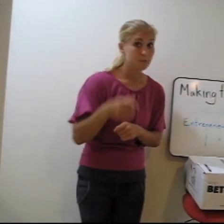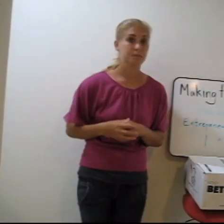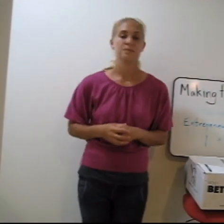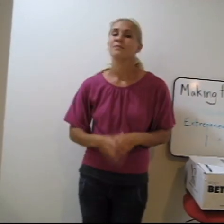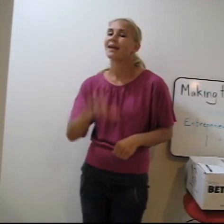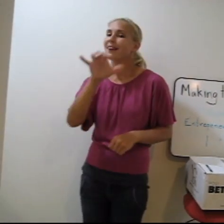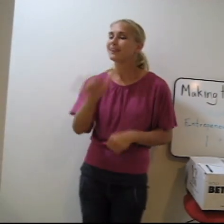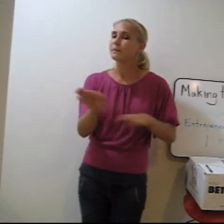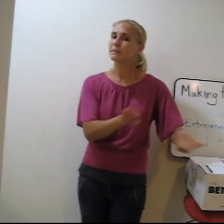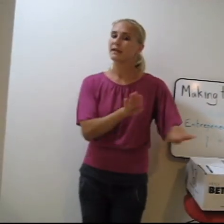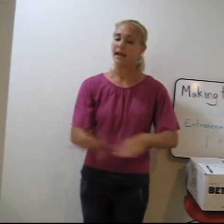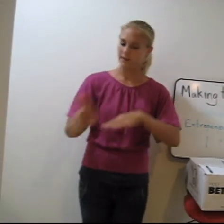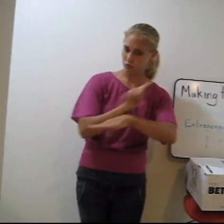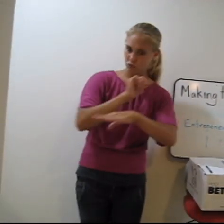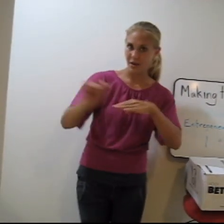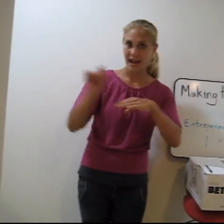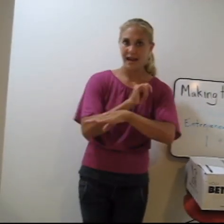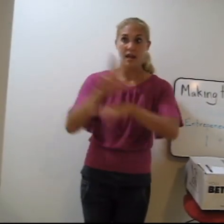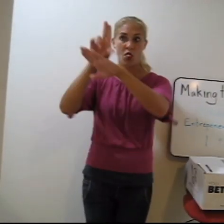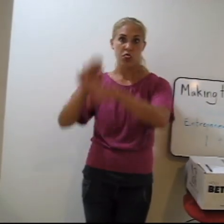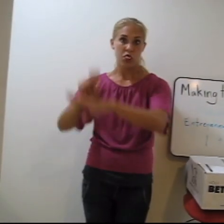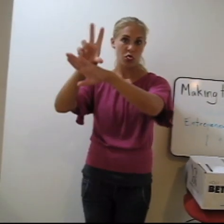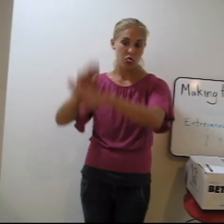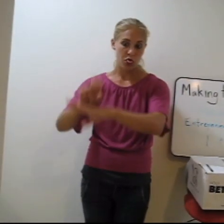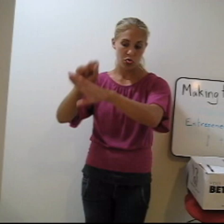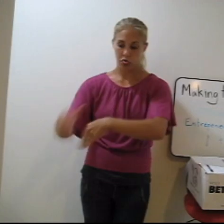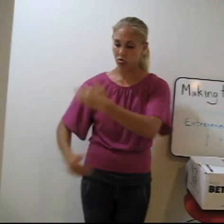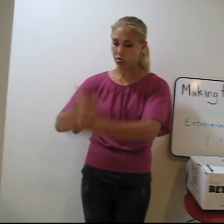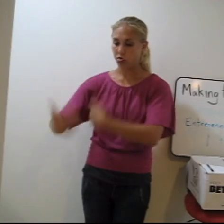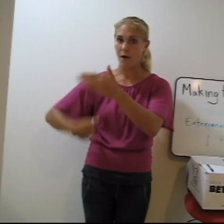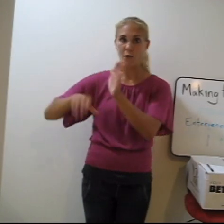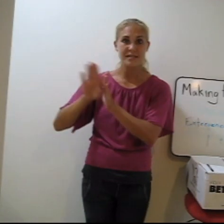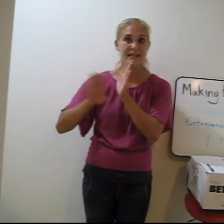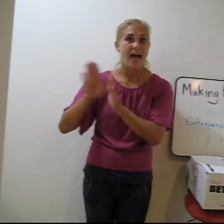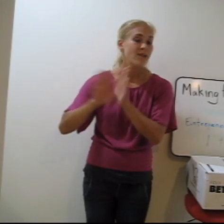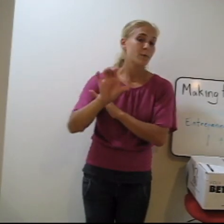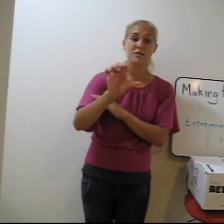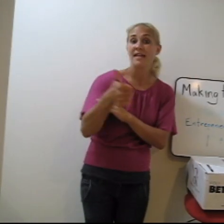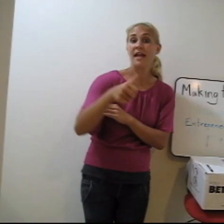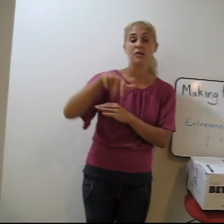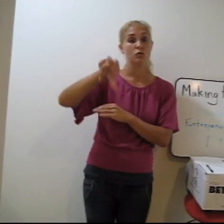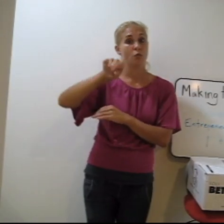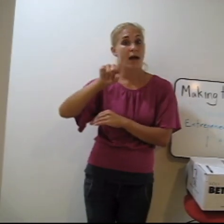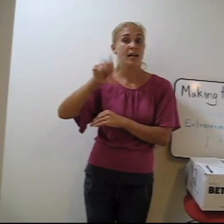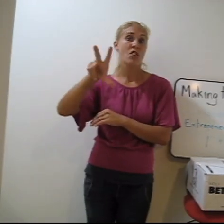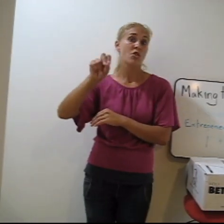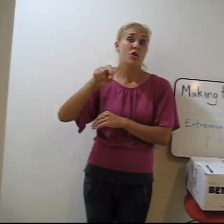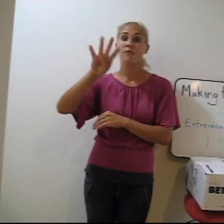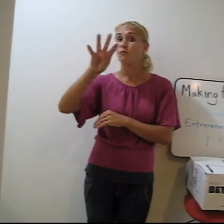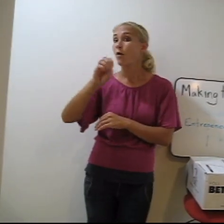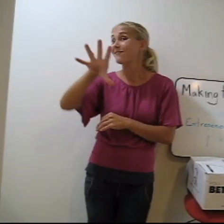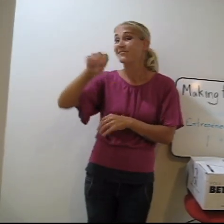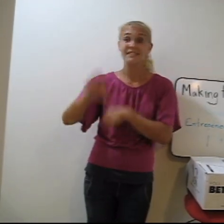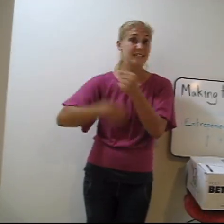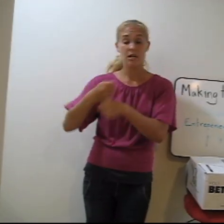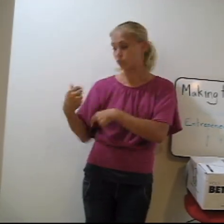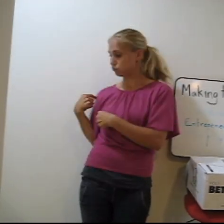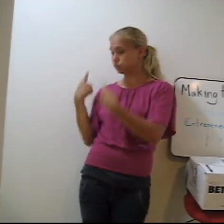behavior, training, conditioning, and routine was developed over 10, 20, 30, maybe even 40 or 50 years. You can see why